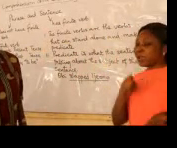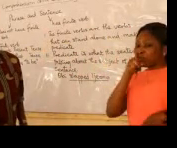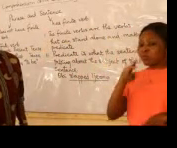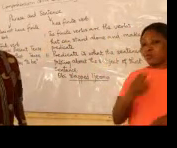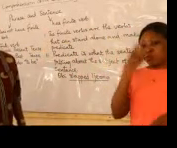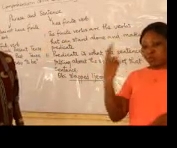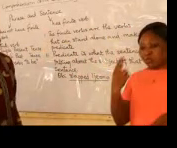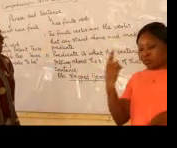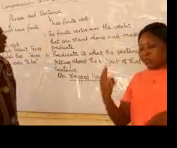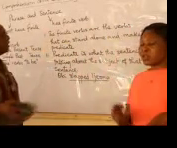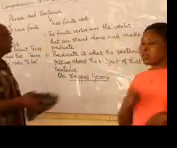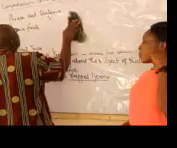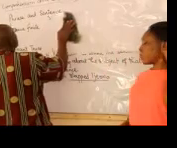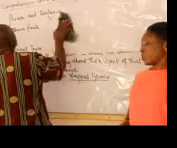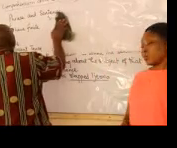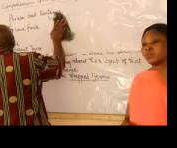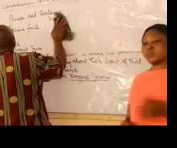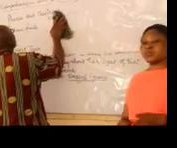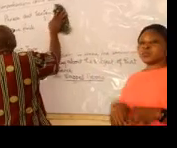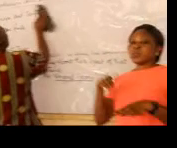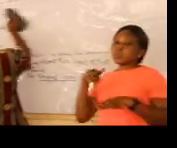penalized. Okay?